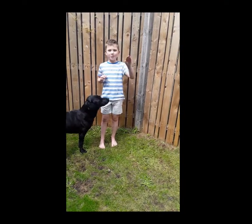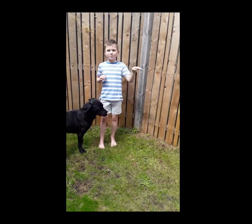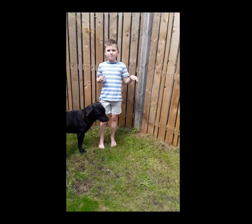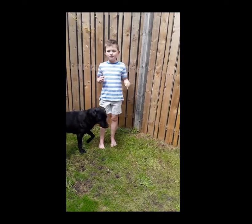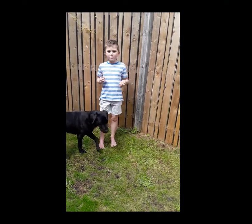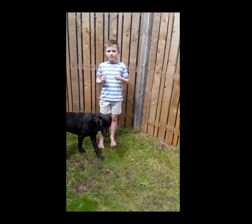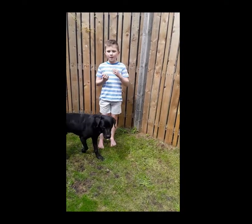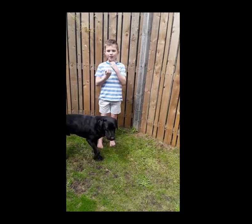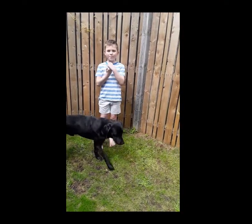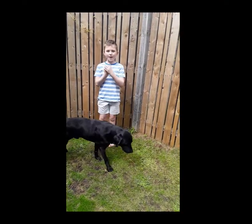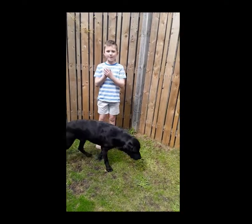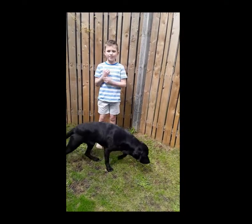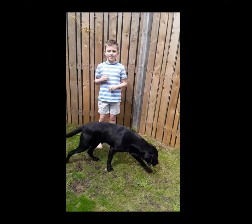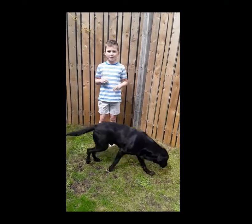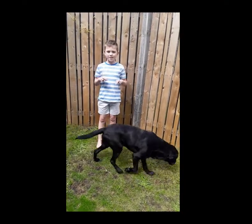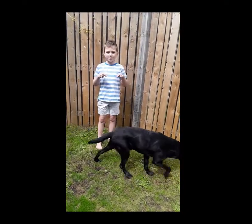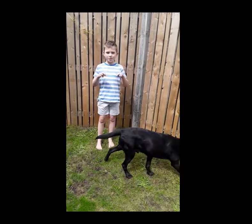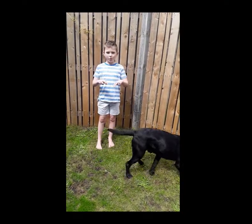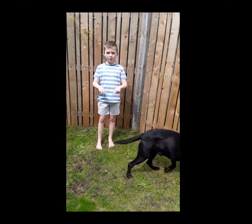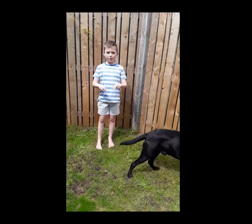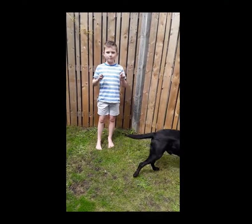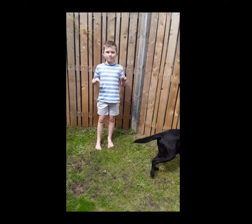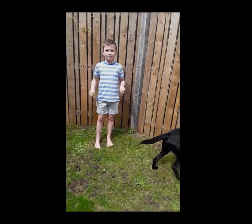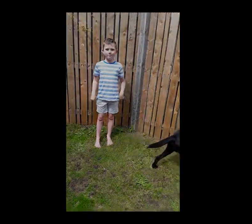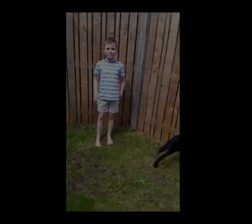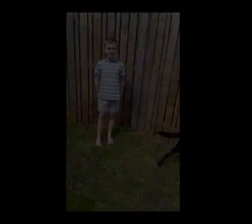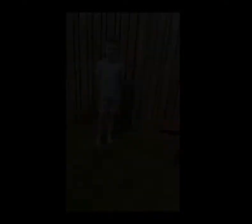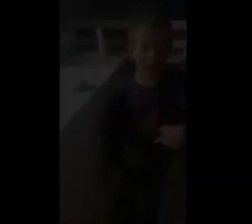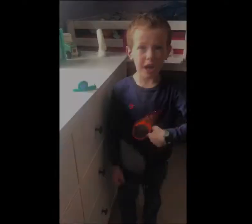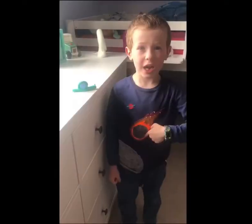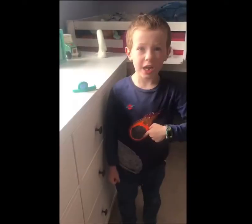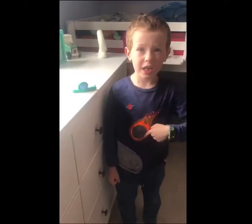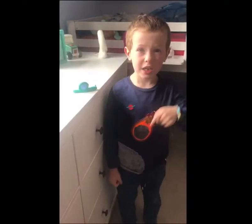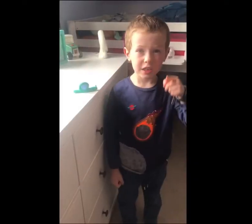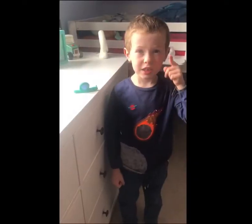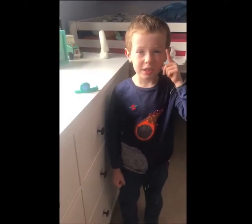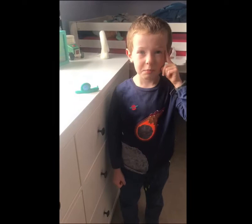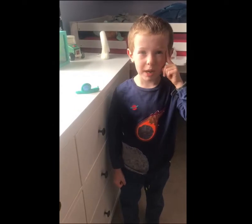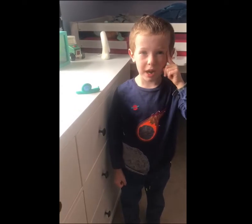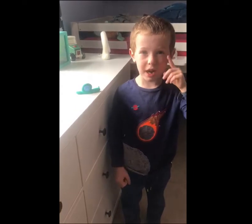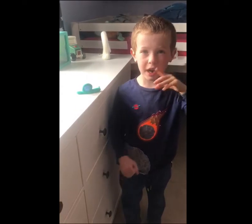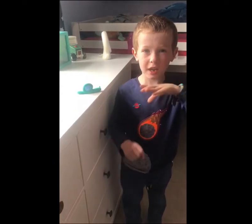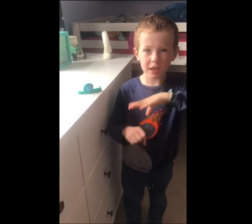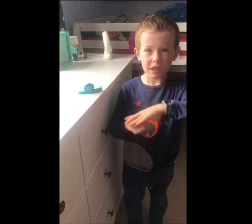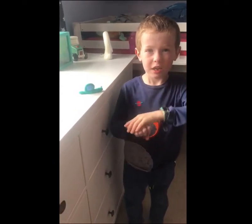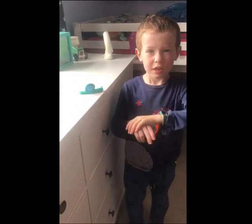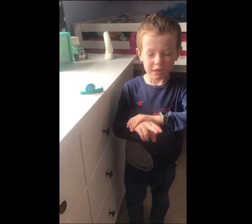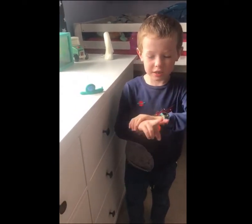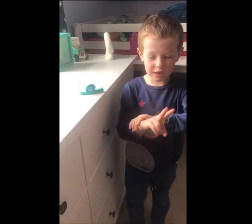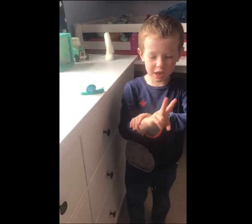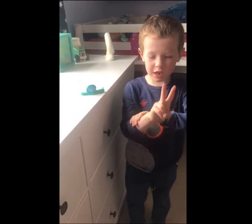Hello. My pet is a dog. I spy